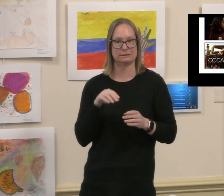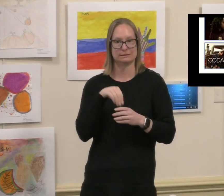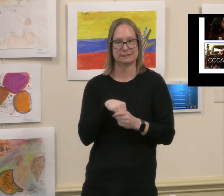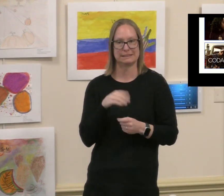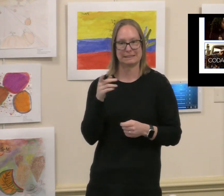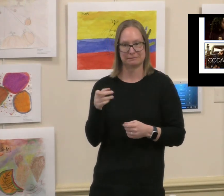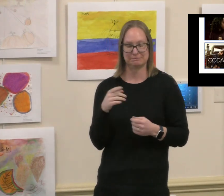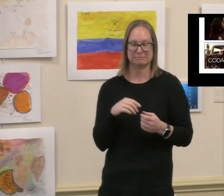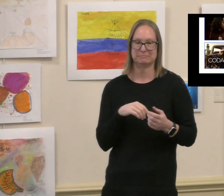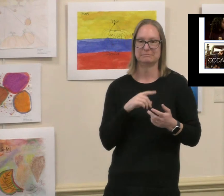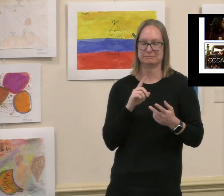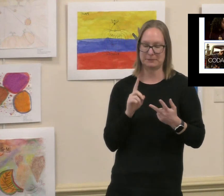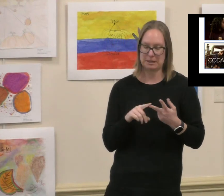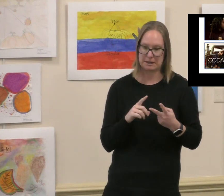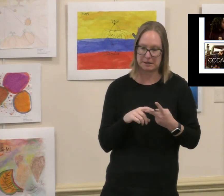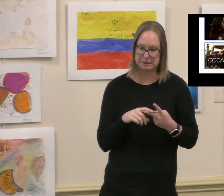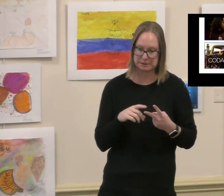There's a deaf actress in that show.